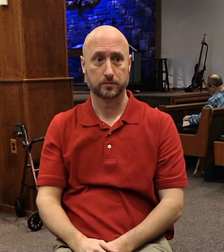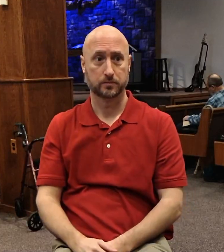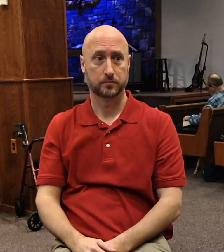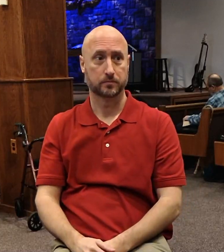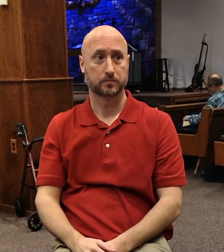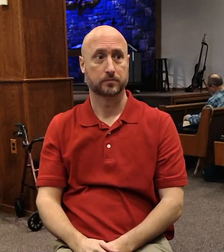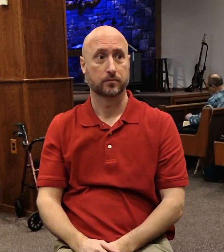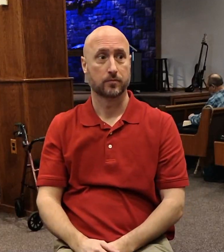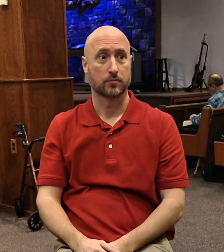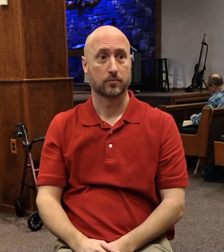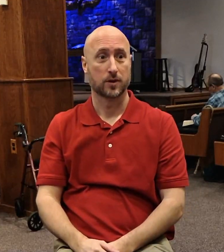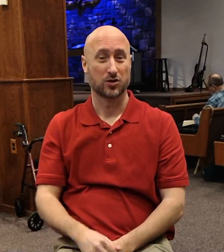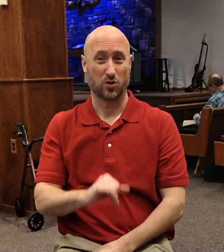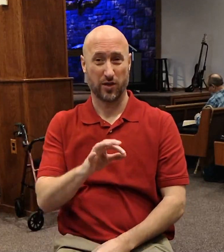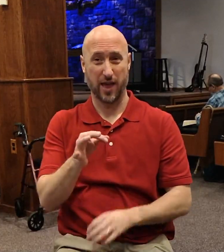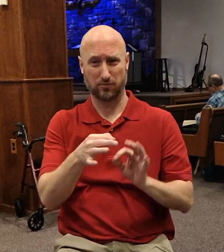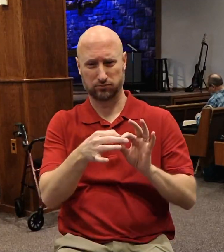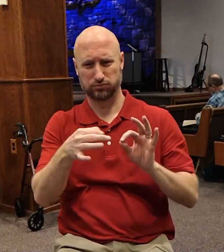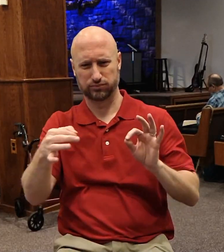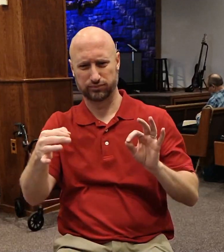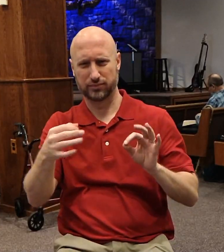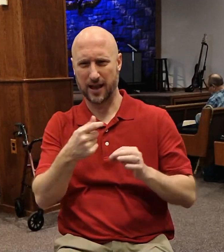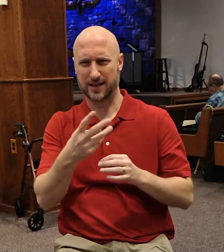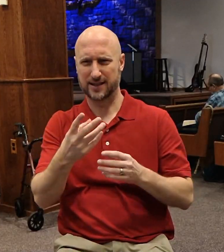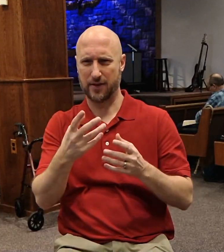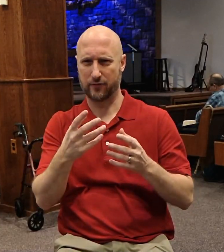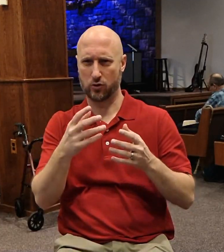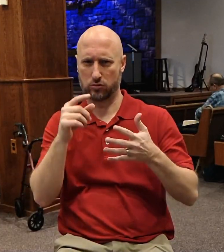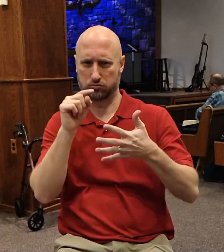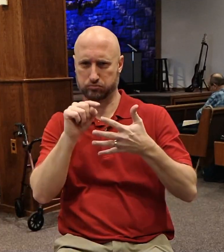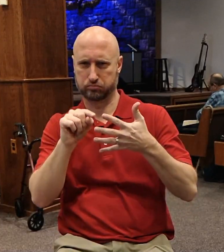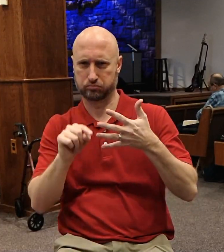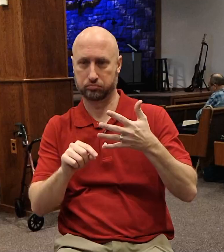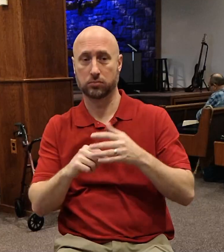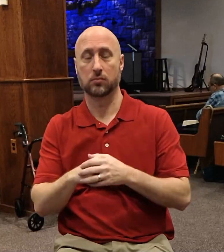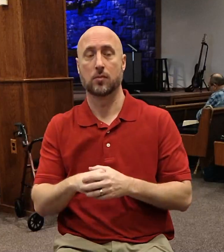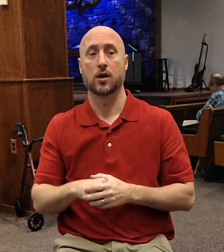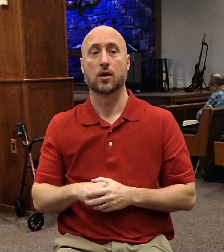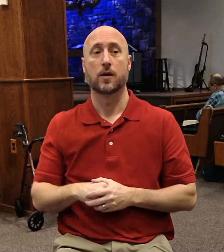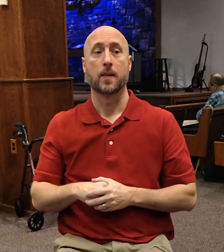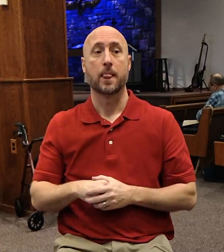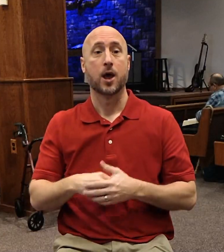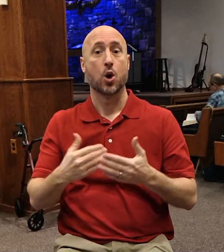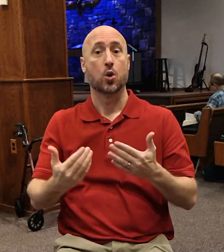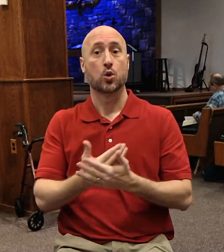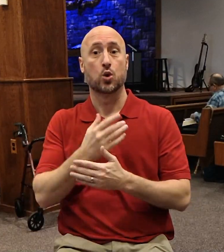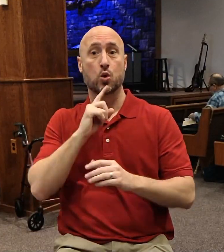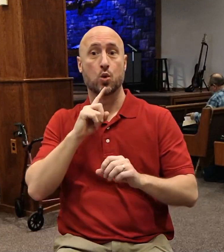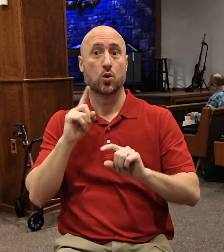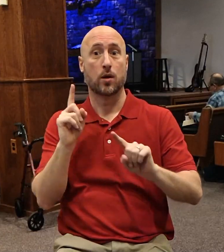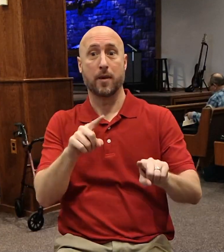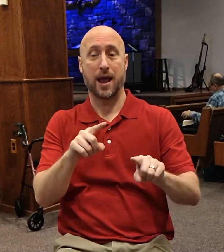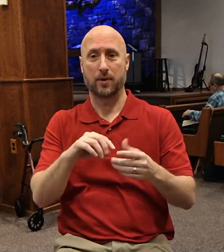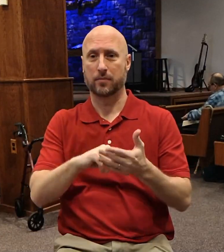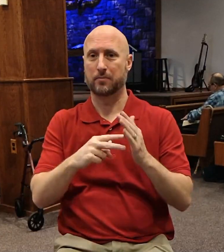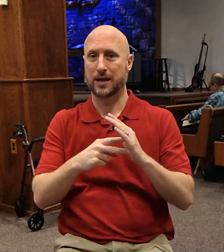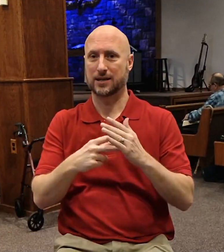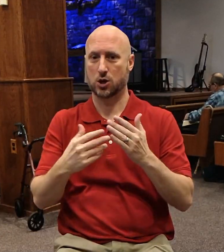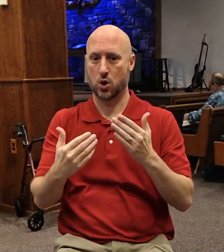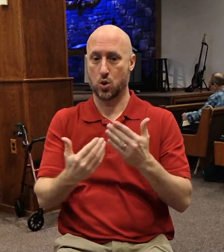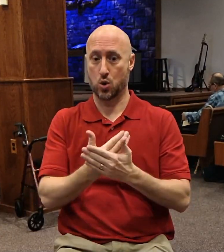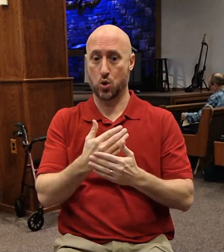several things about this. It's a new commandment, he says, not chronologically like new in time. It's new